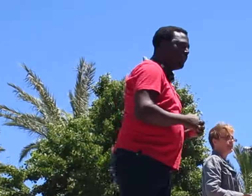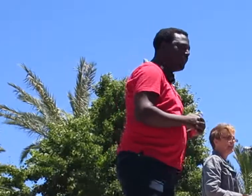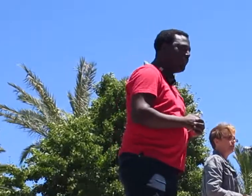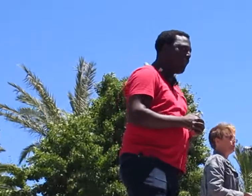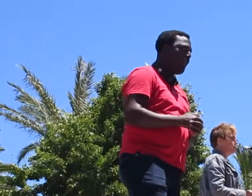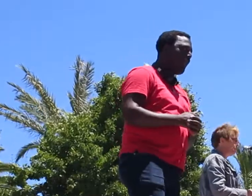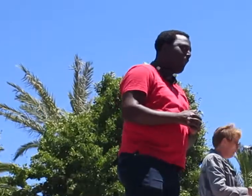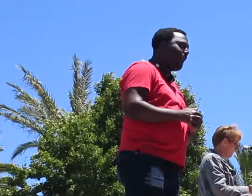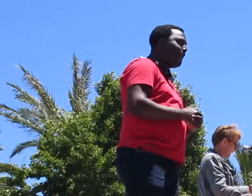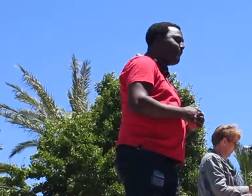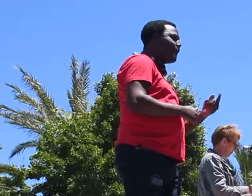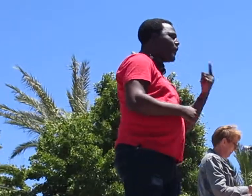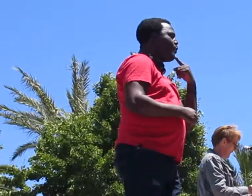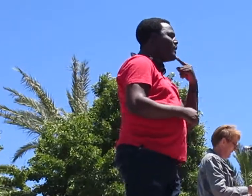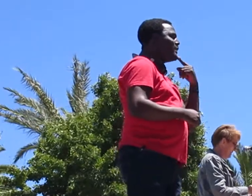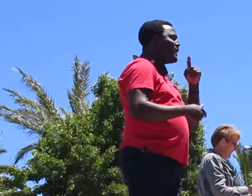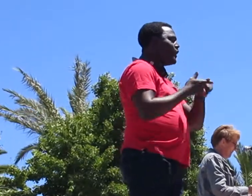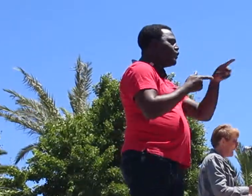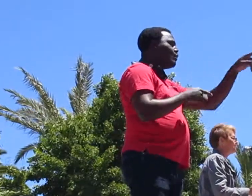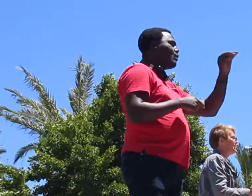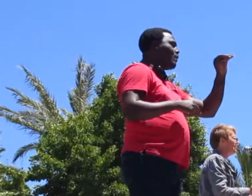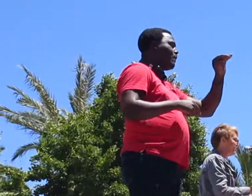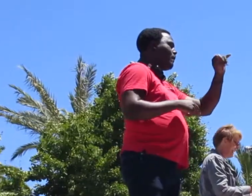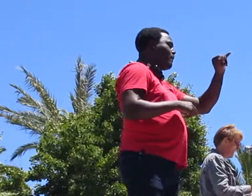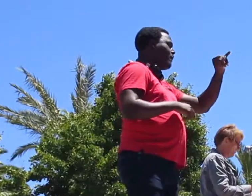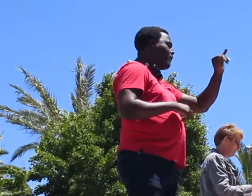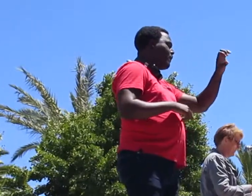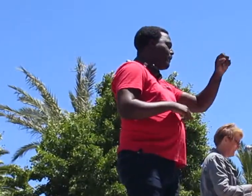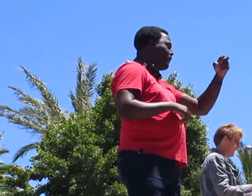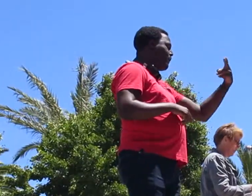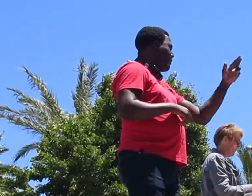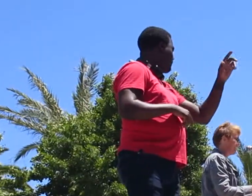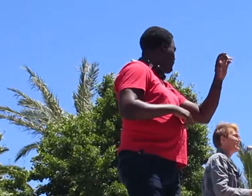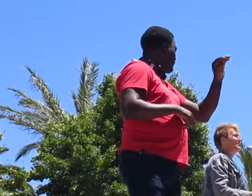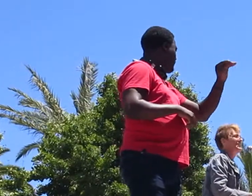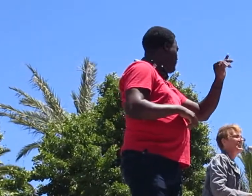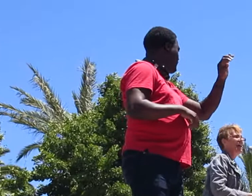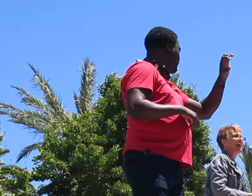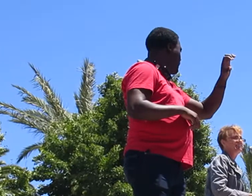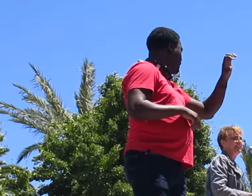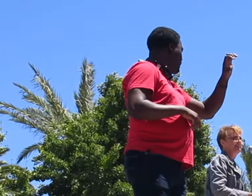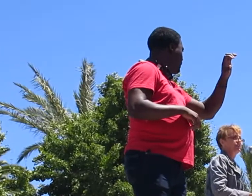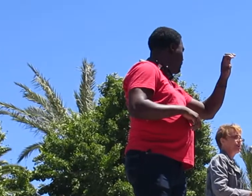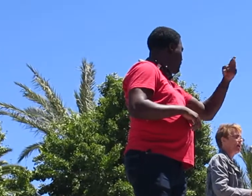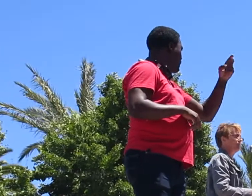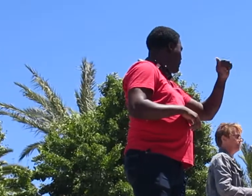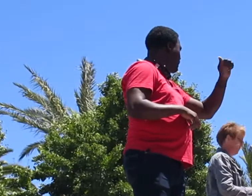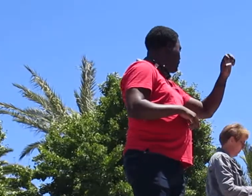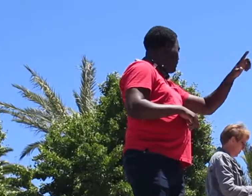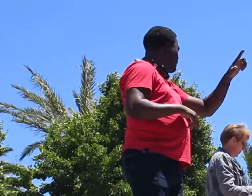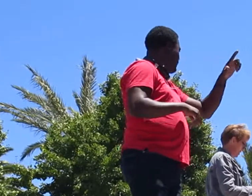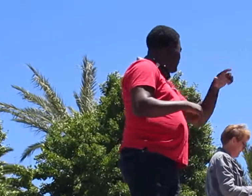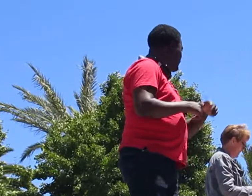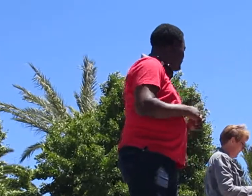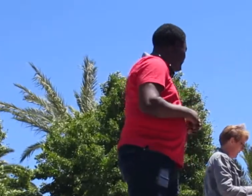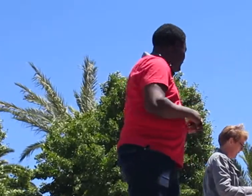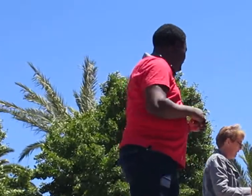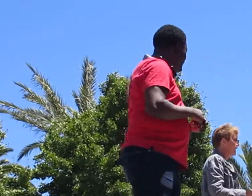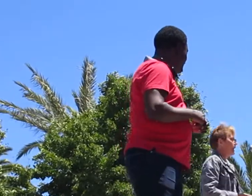And we say to you, Michael Flynn, that being an intermediary is the essence of